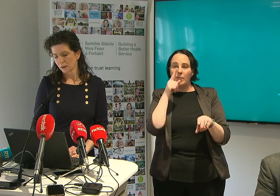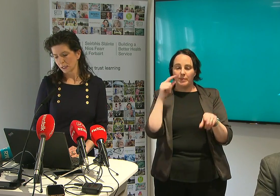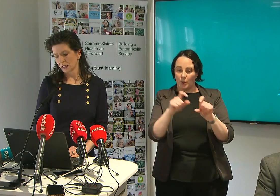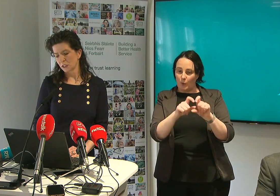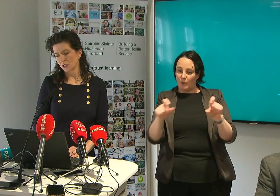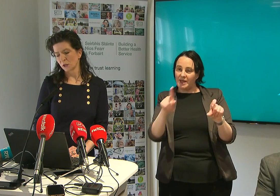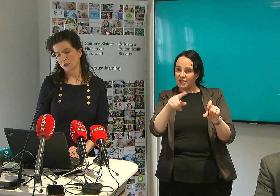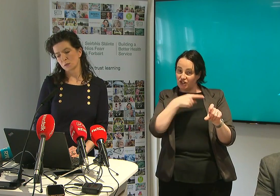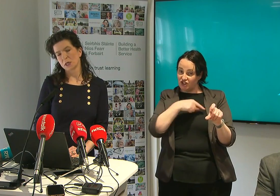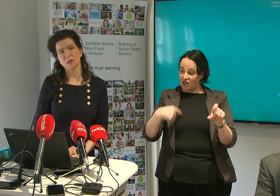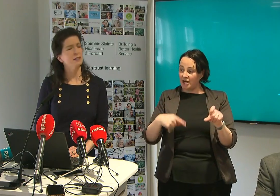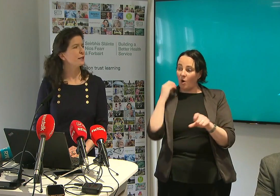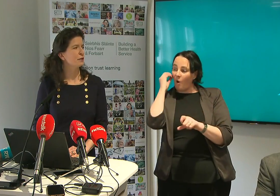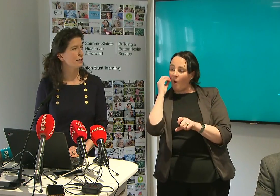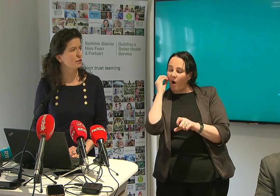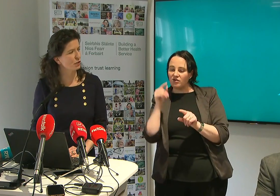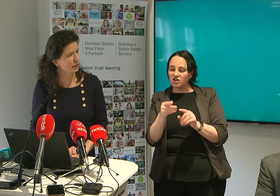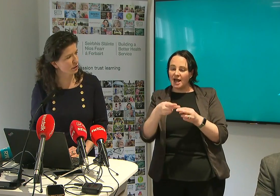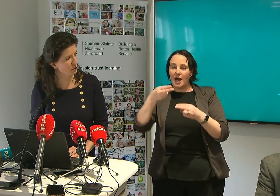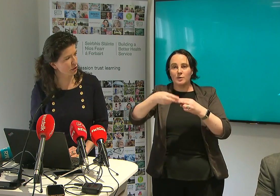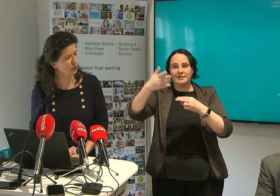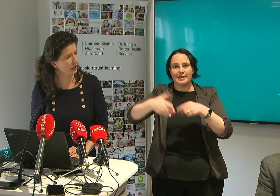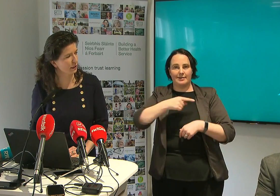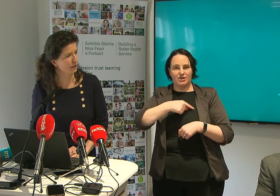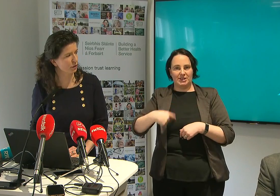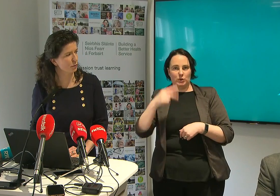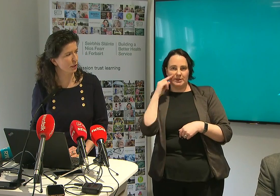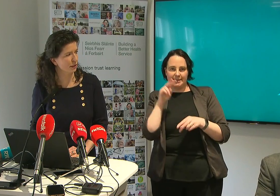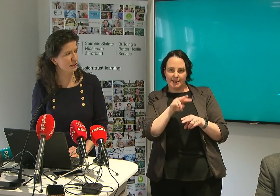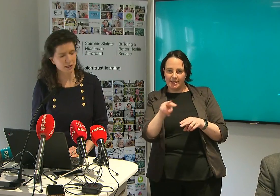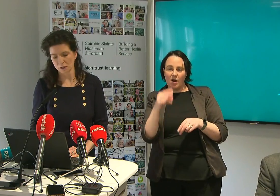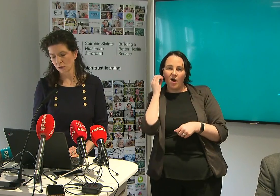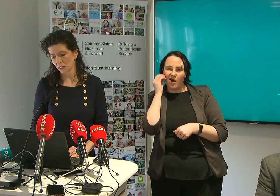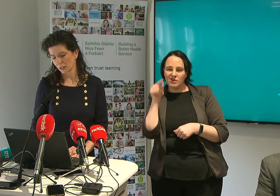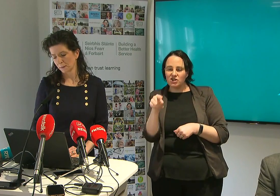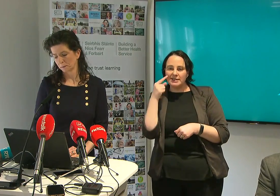China and the orange bar is outside of China. So just looking at that orange bar,